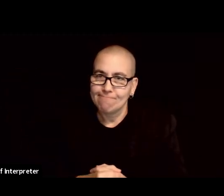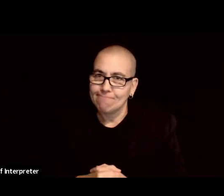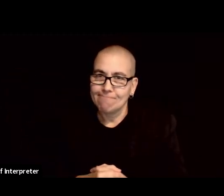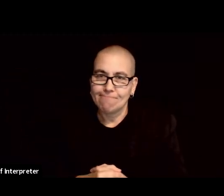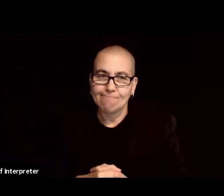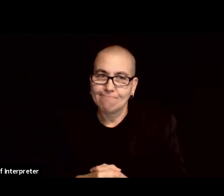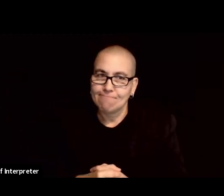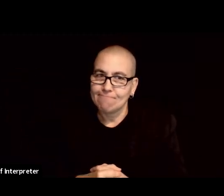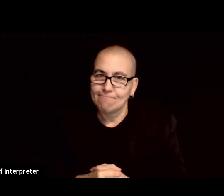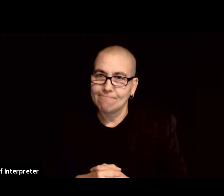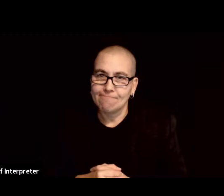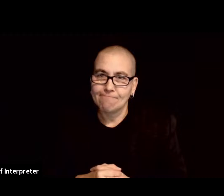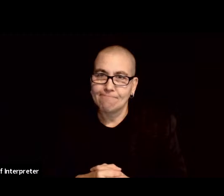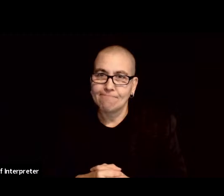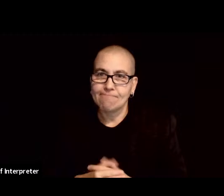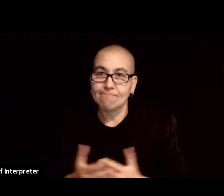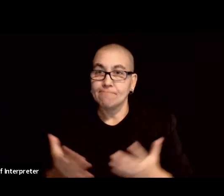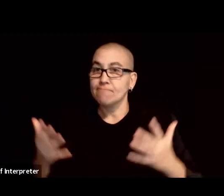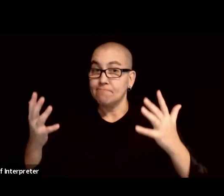Thank you.